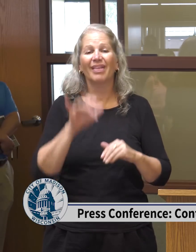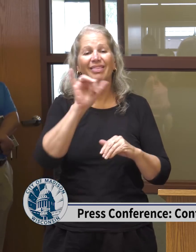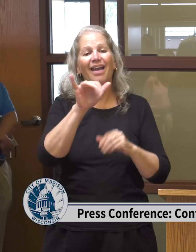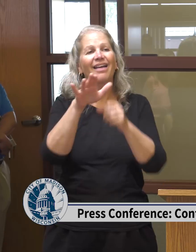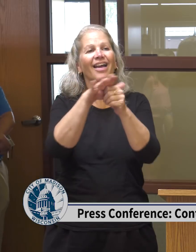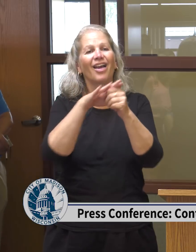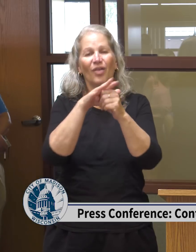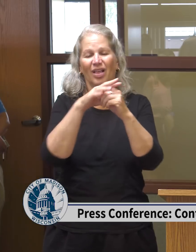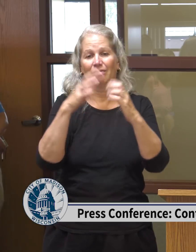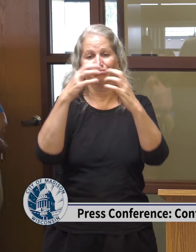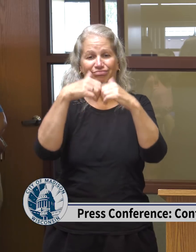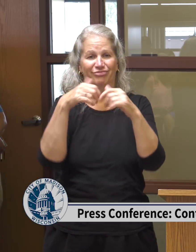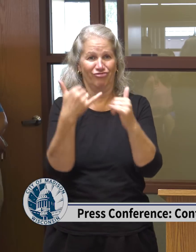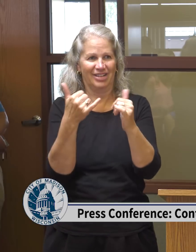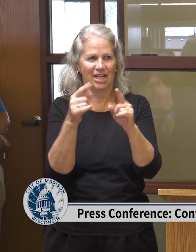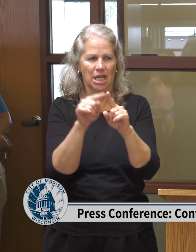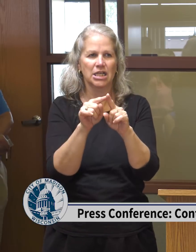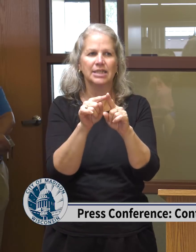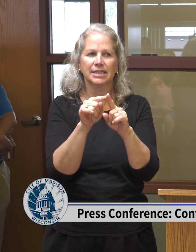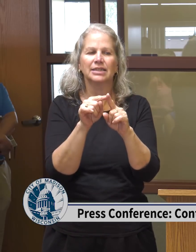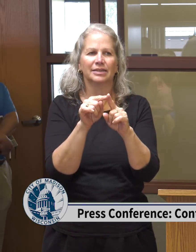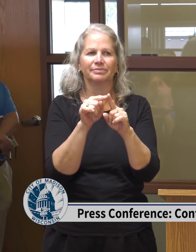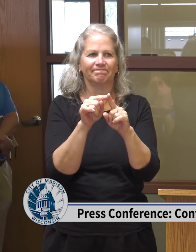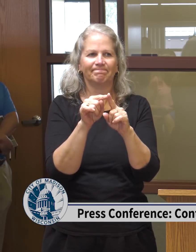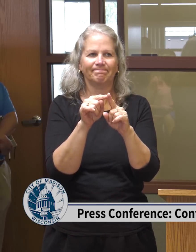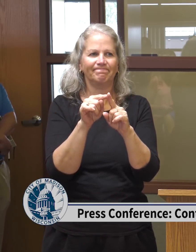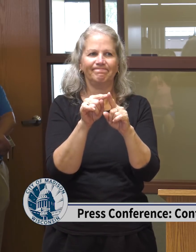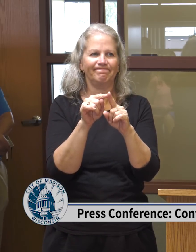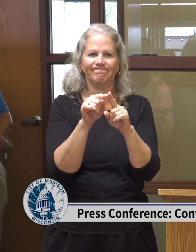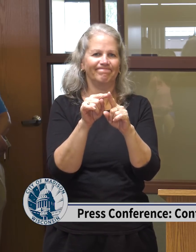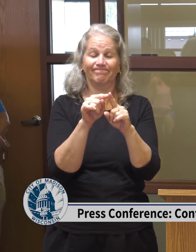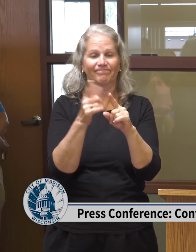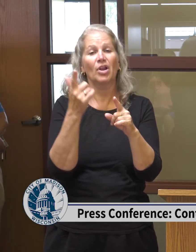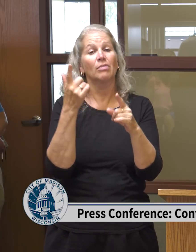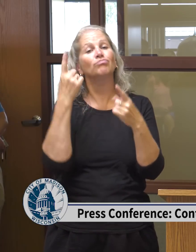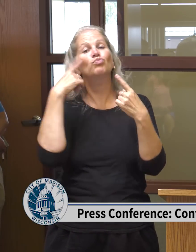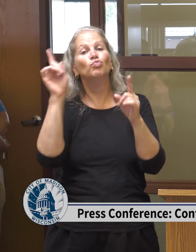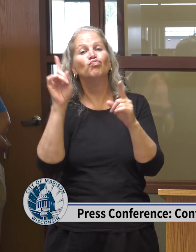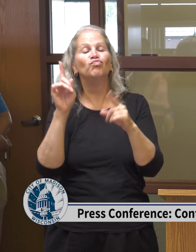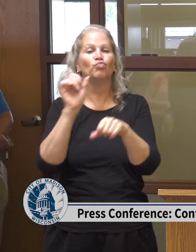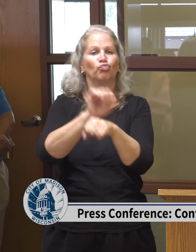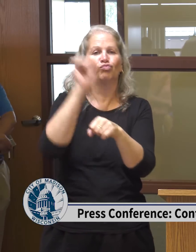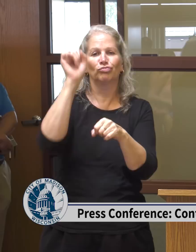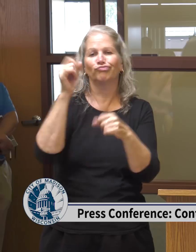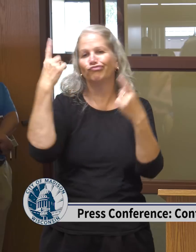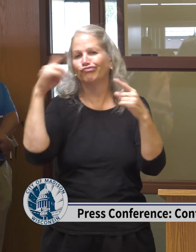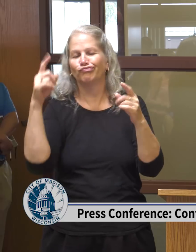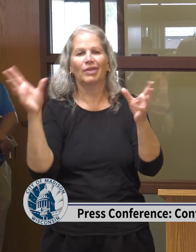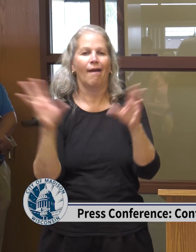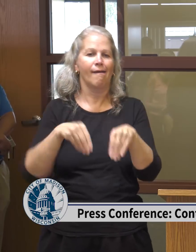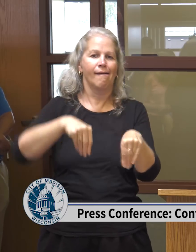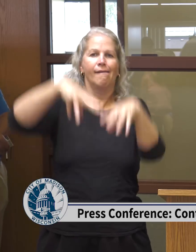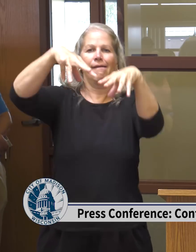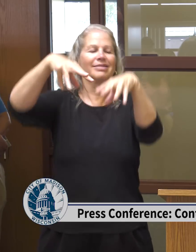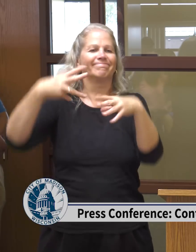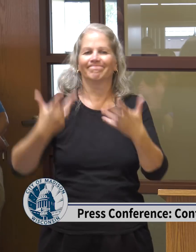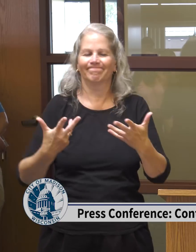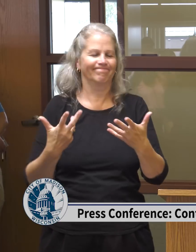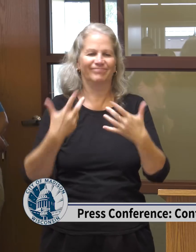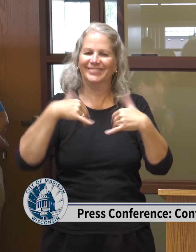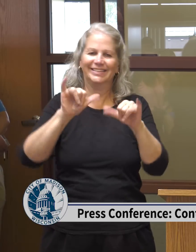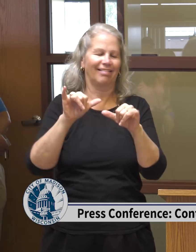that's something we can't estimate at this time. Plus, it's compounded by the fact that we're in